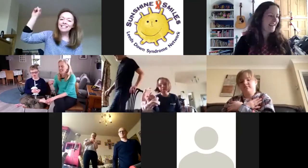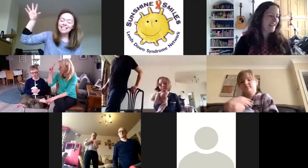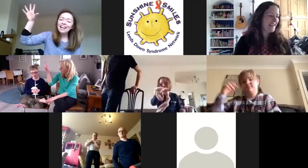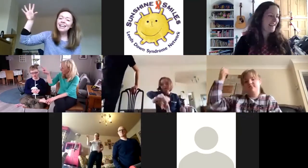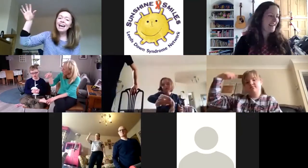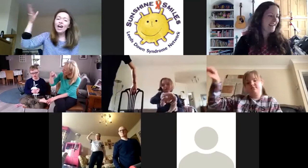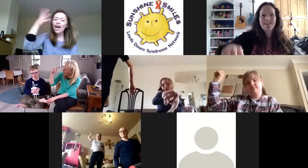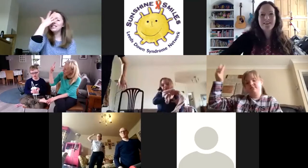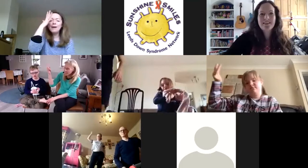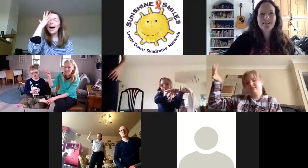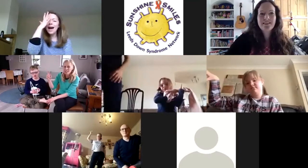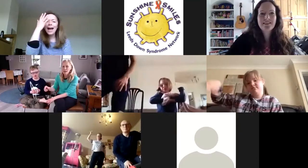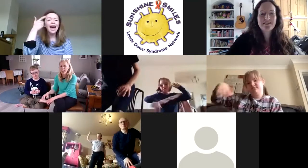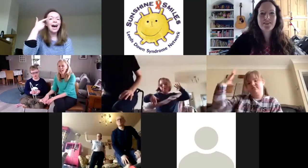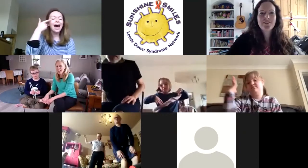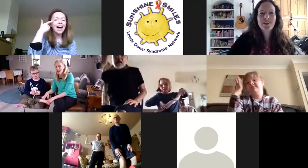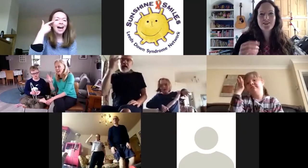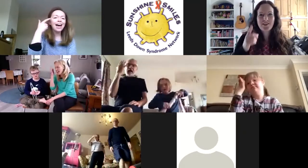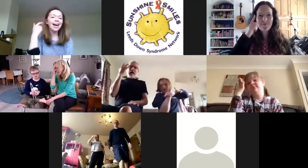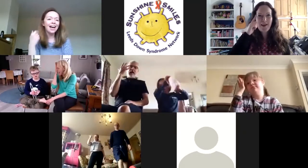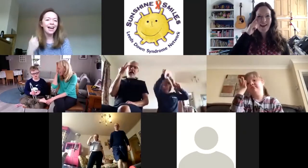and the sunlight hurts my